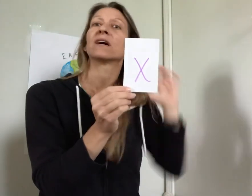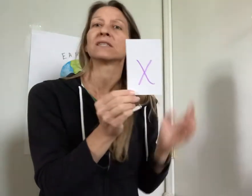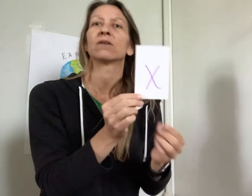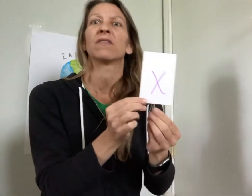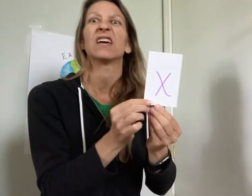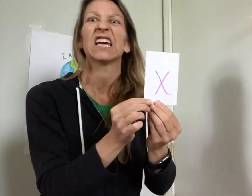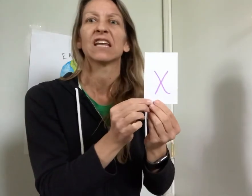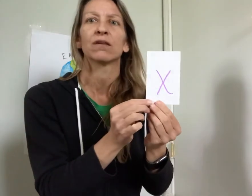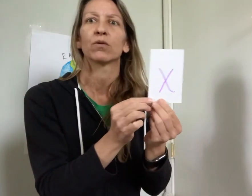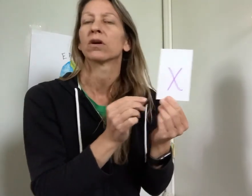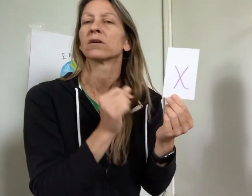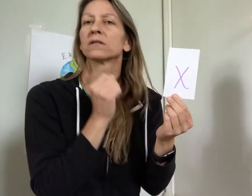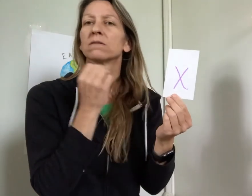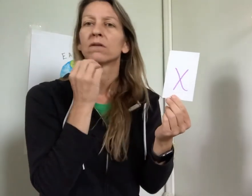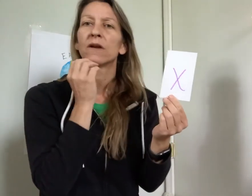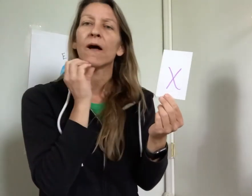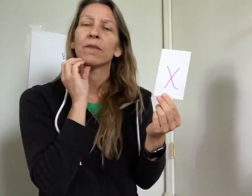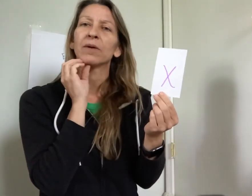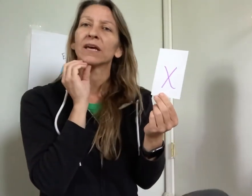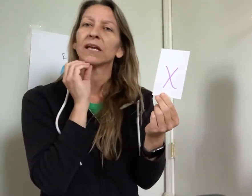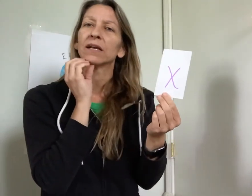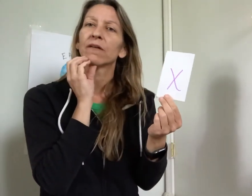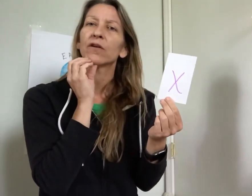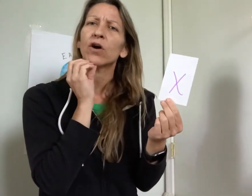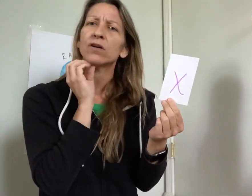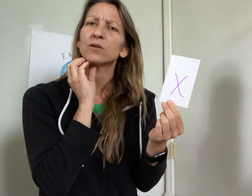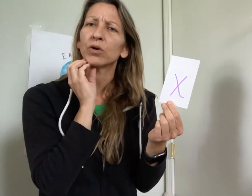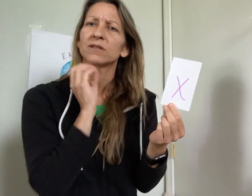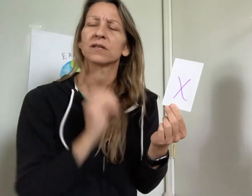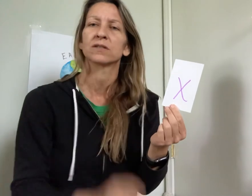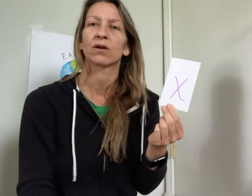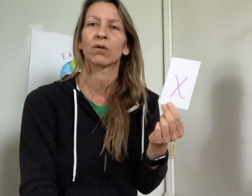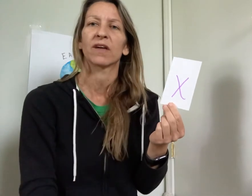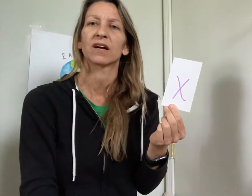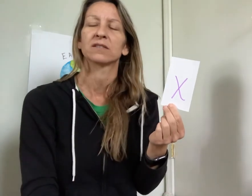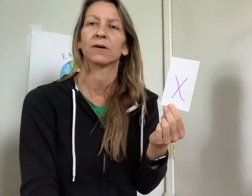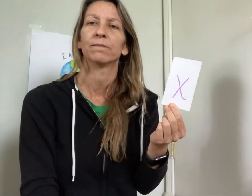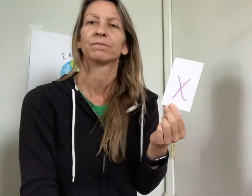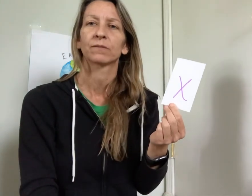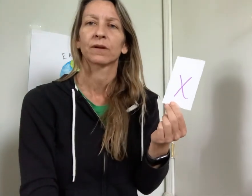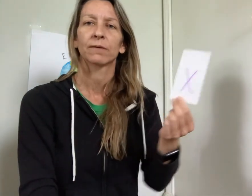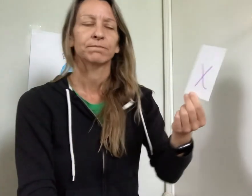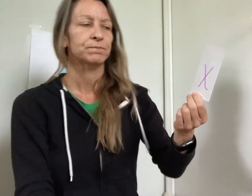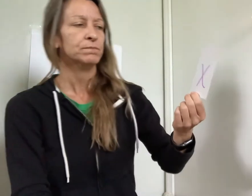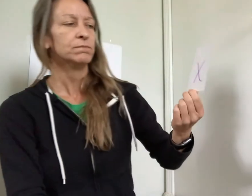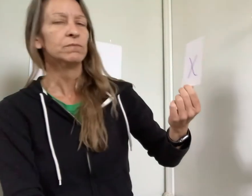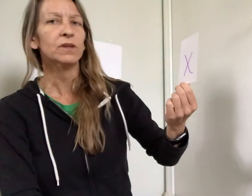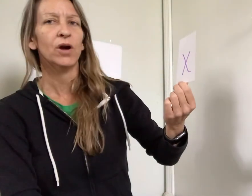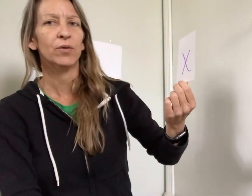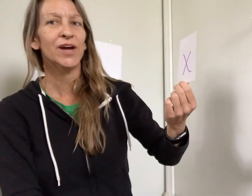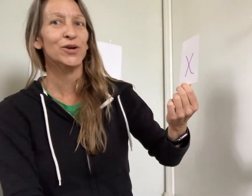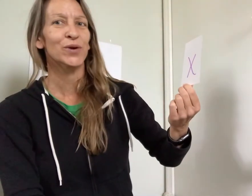sound at the end of words, not the beginning. There are some words that start with X though. All right, are you ready to